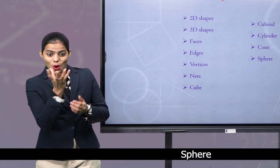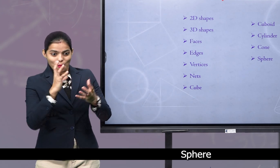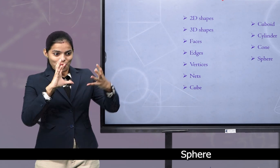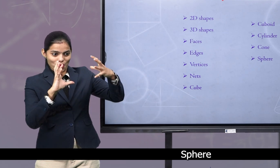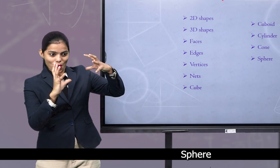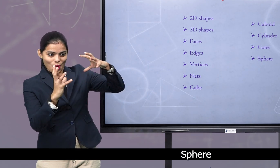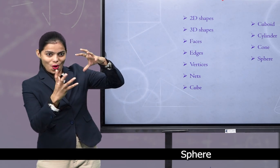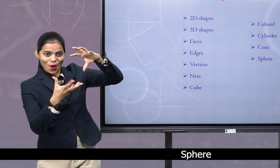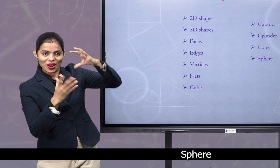sphere,